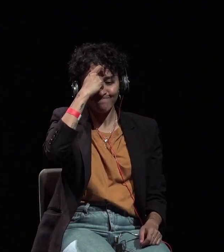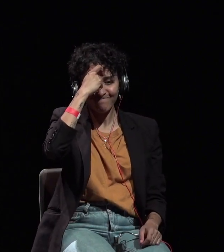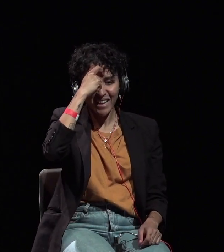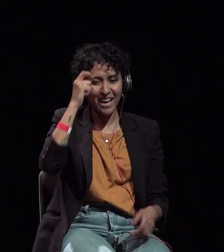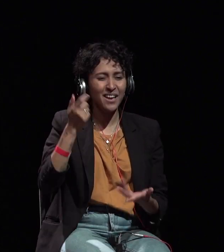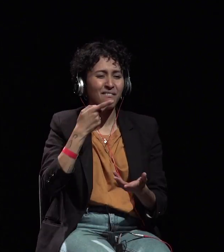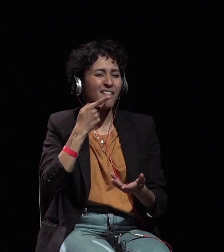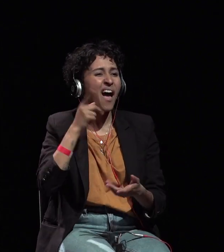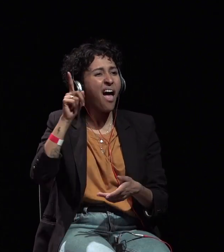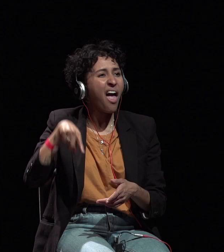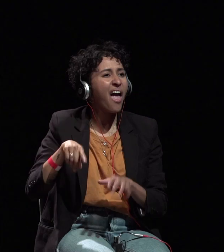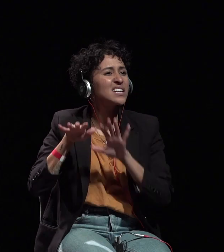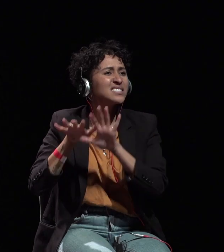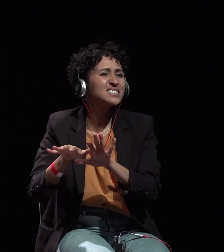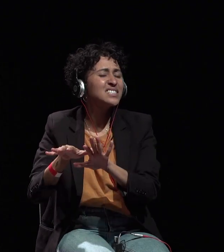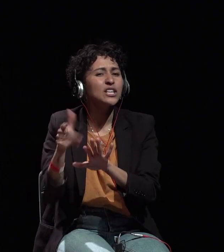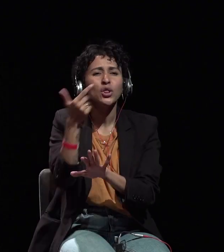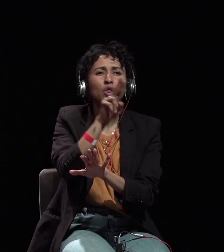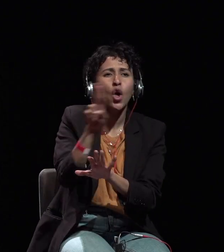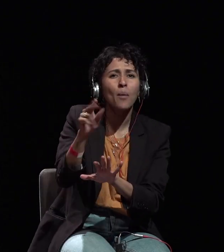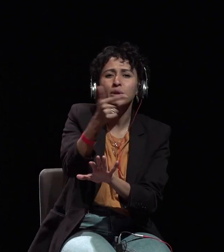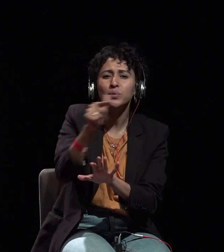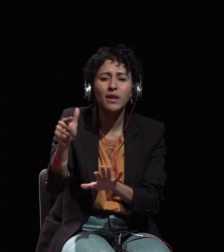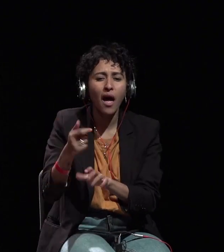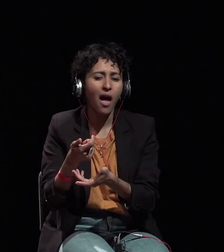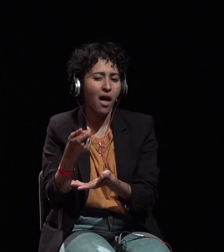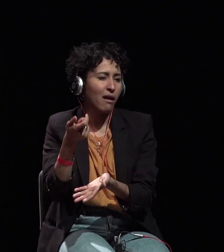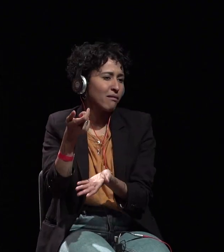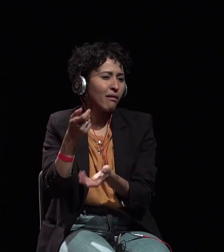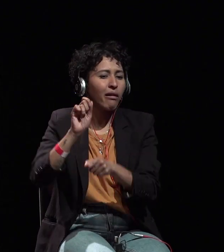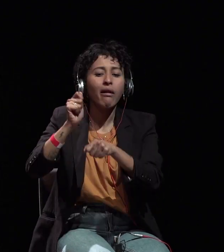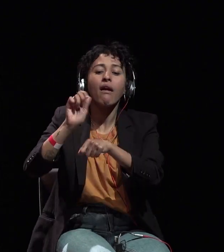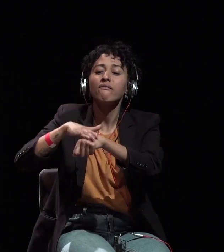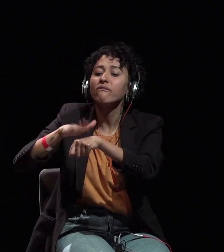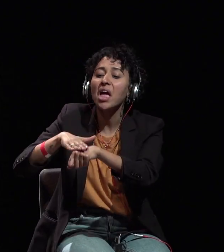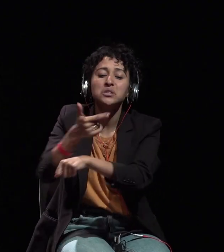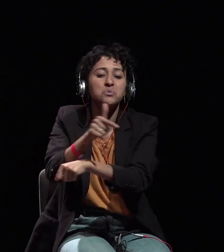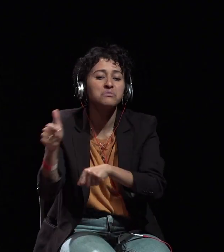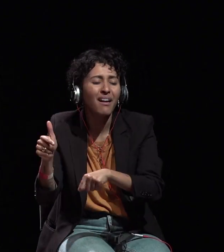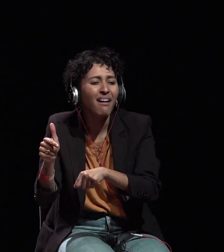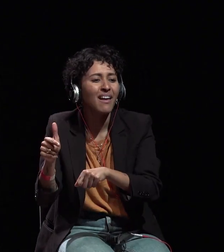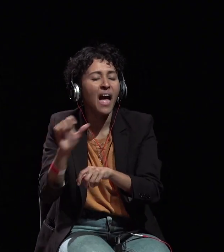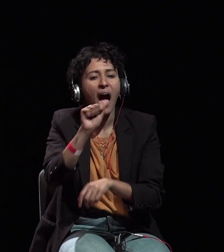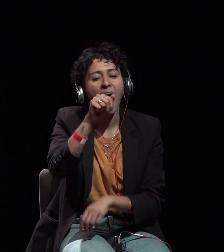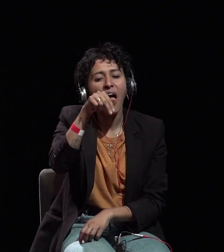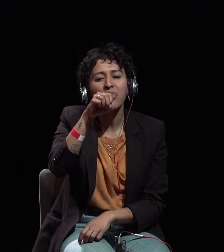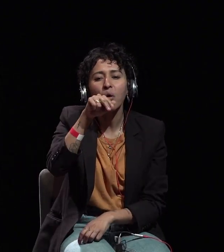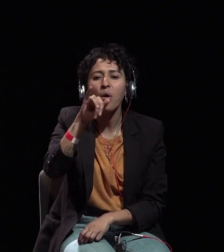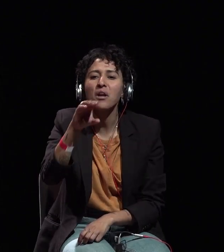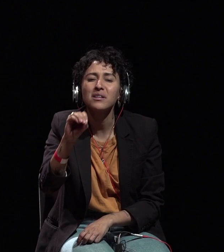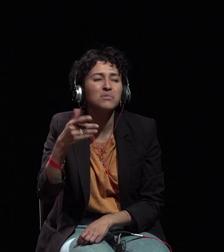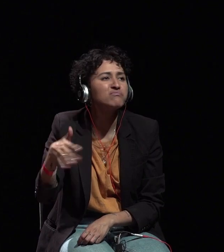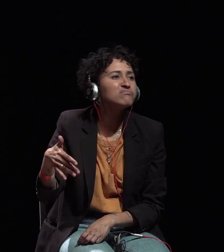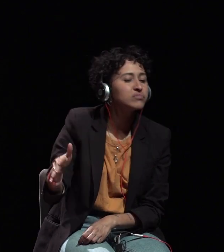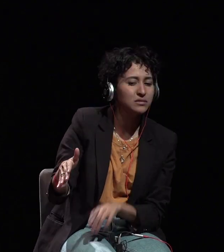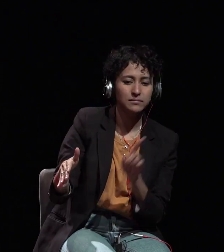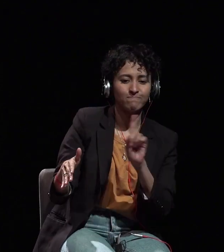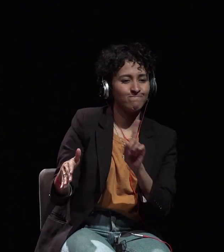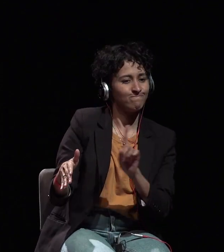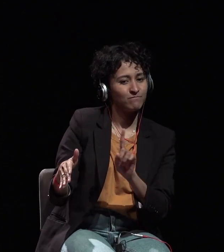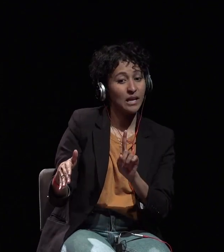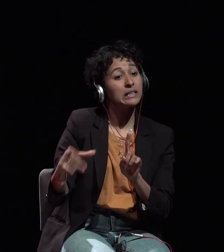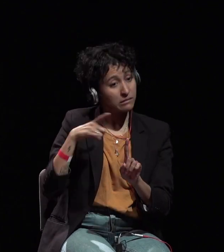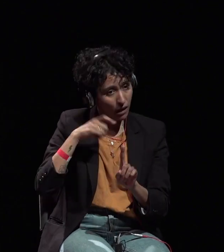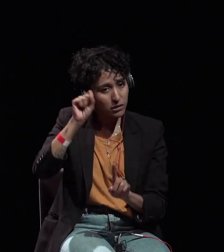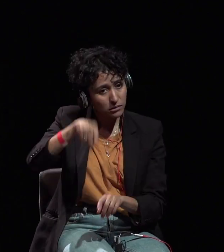I wish we had said once known. And throughout the research process, we met with indigenous curators and cultural practitioners to see if they could identify any